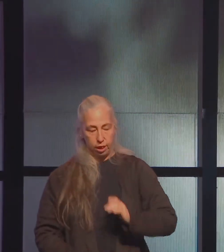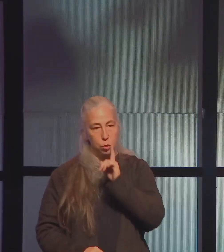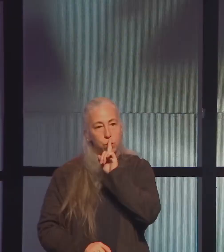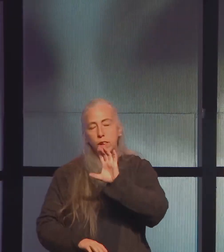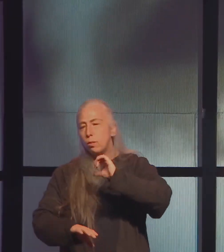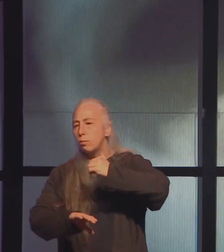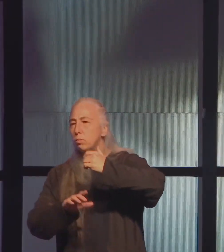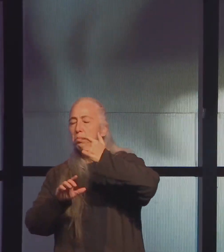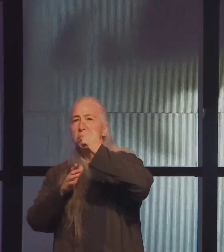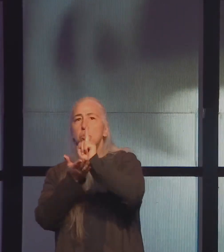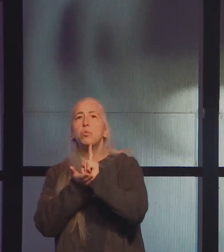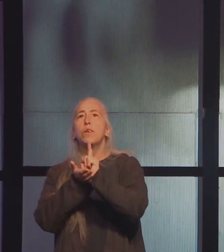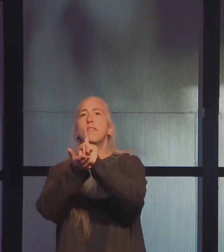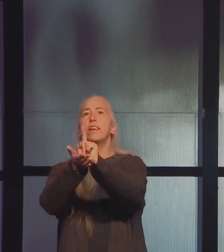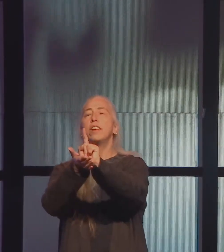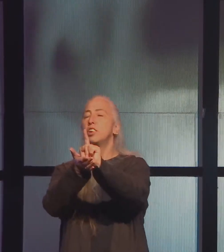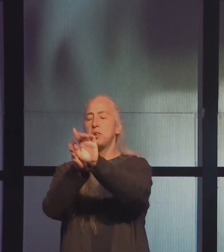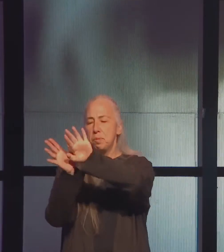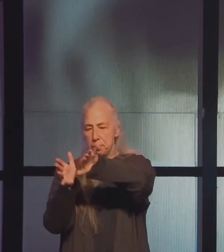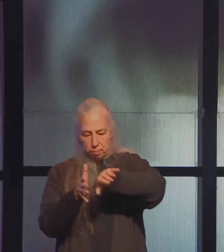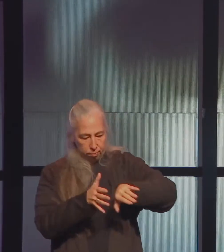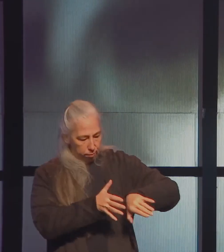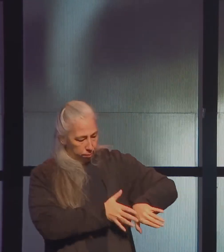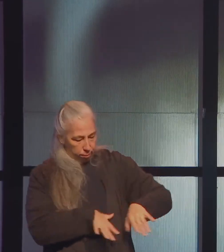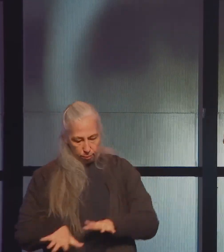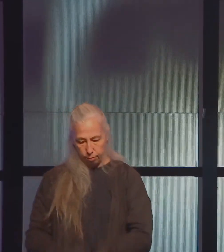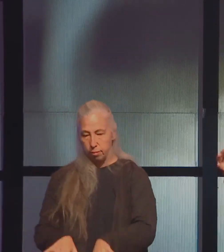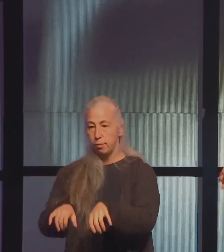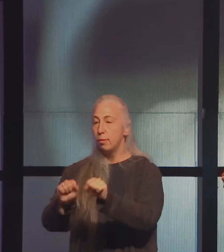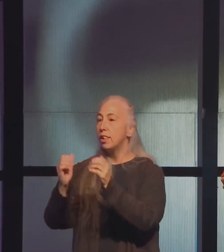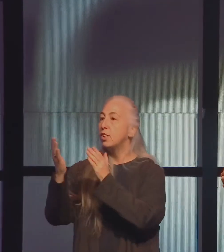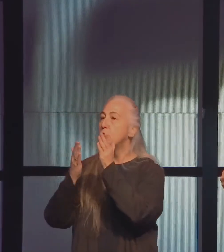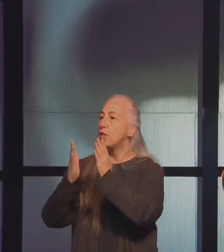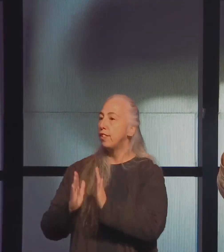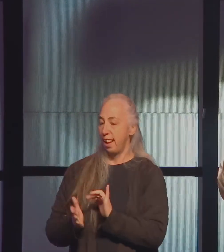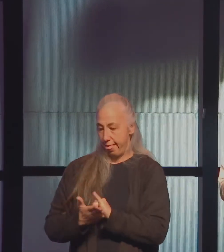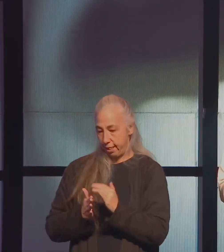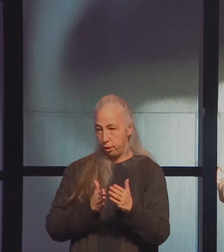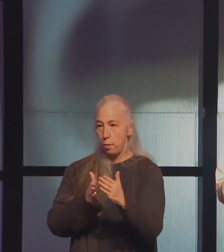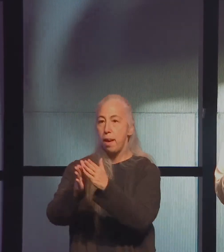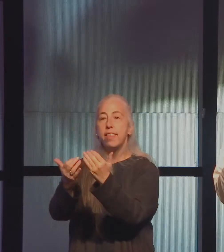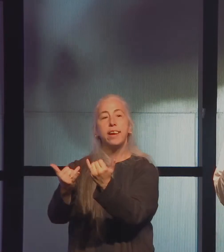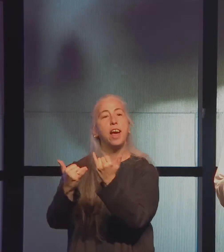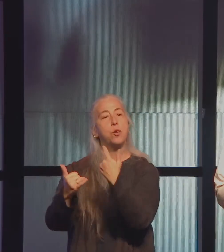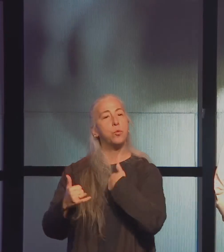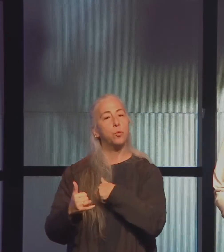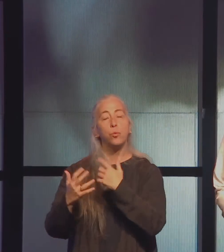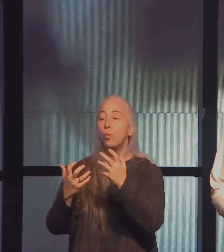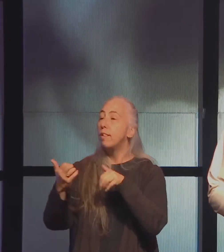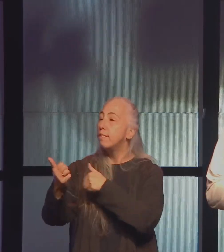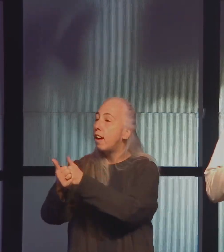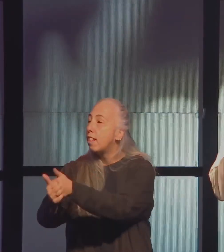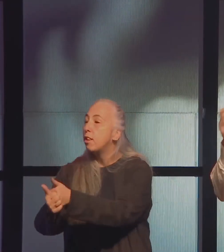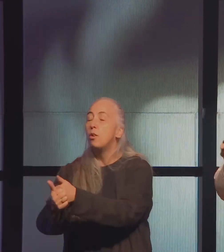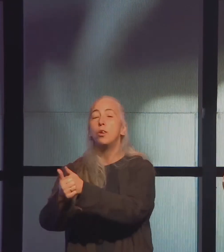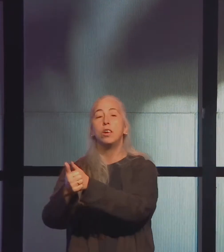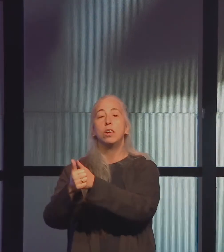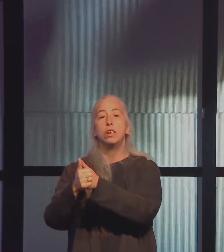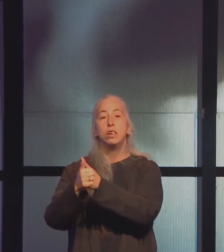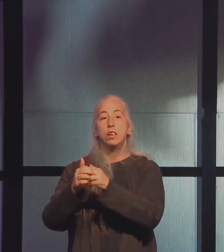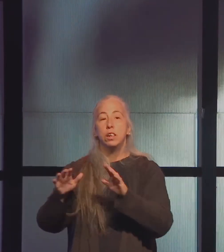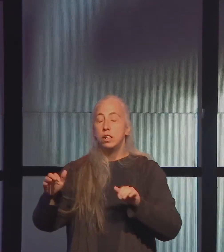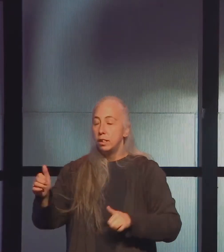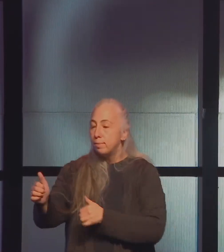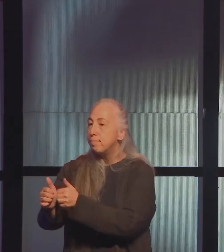of privileges, set them all aside, and took on the form of a servant. And this is the path that we're seeking to follow, that we're learning to walk here. So whoever you